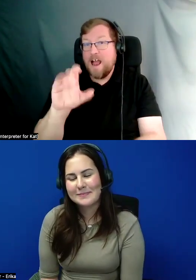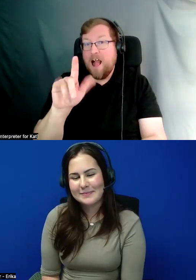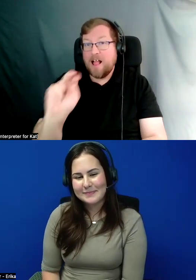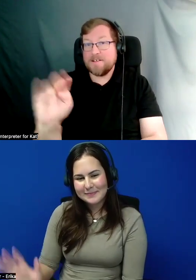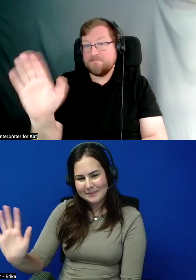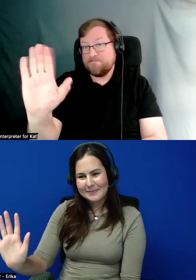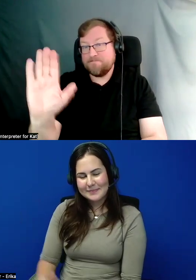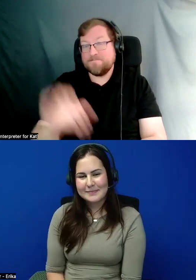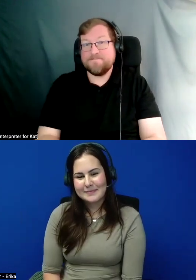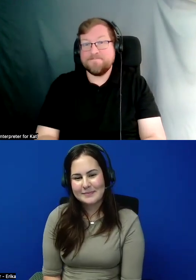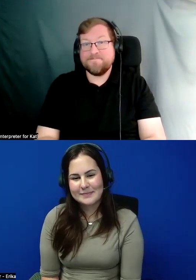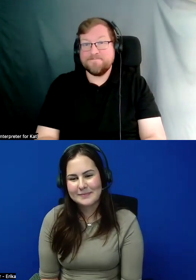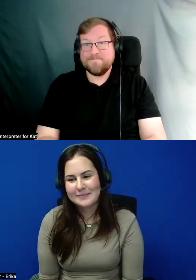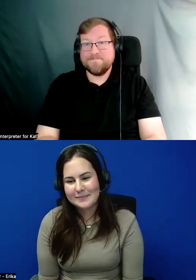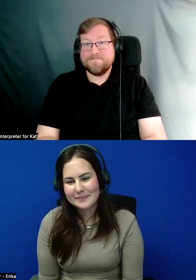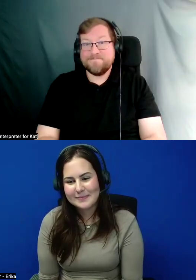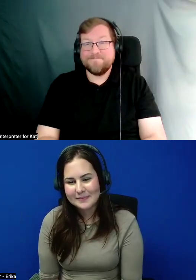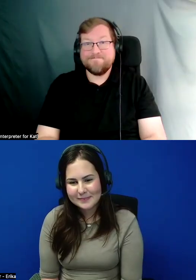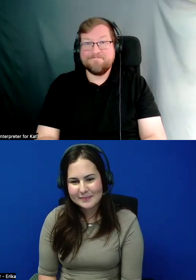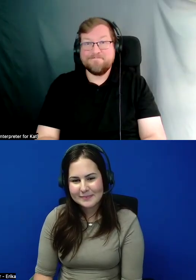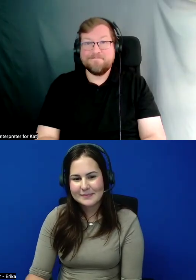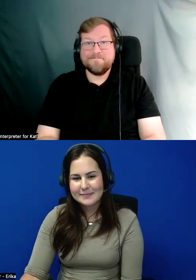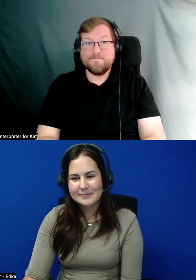too. Bye bye. Bye.